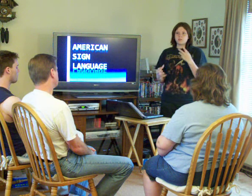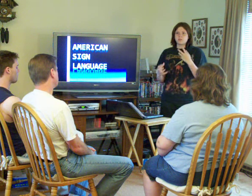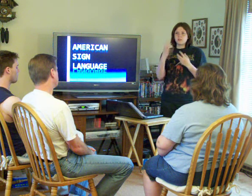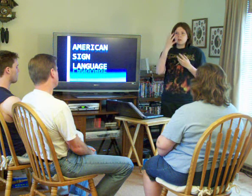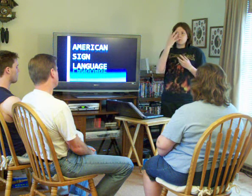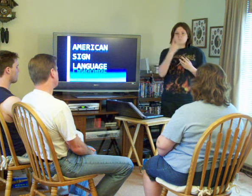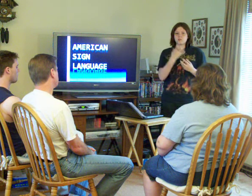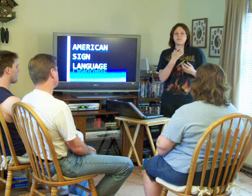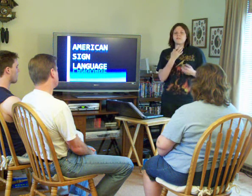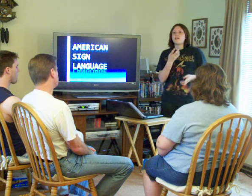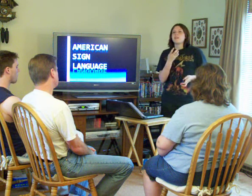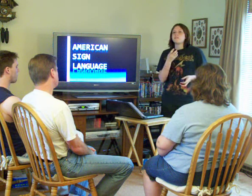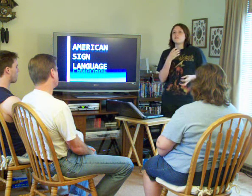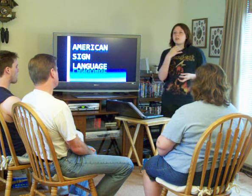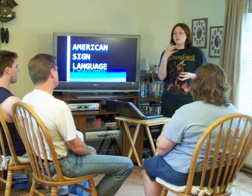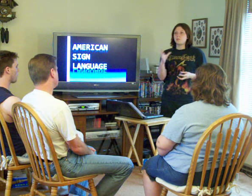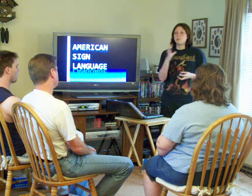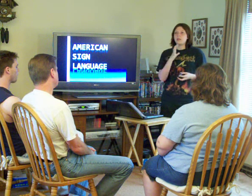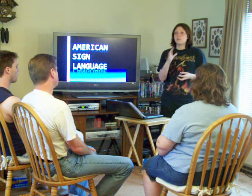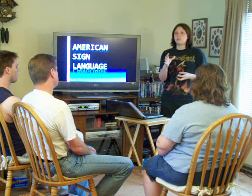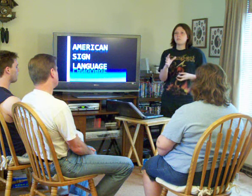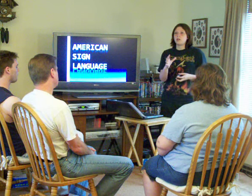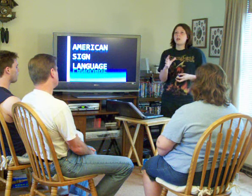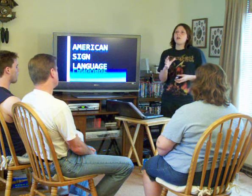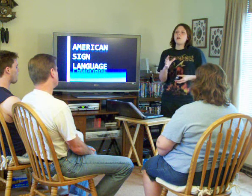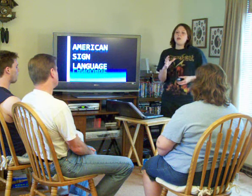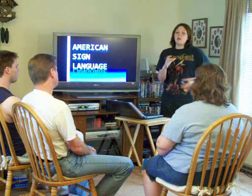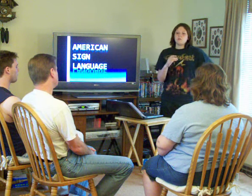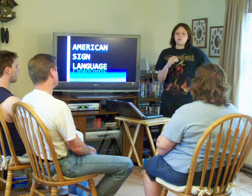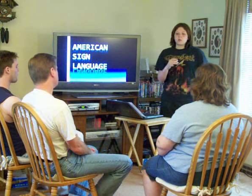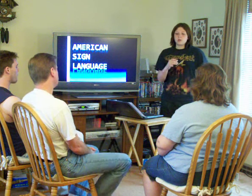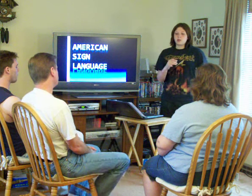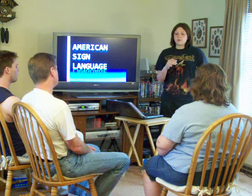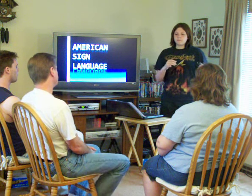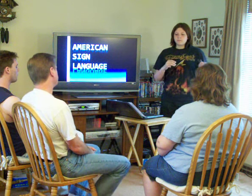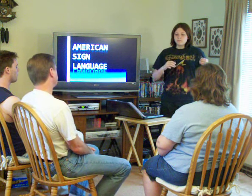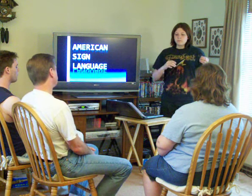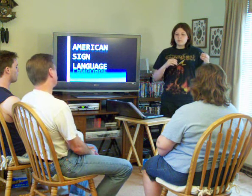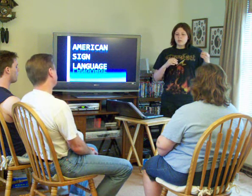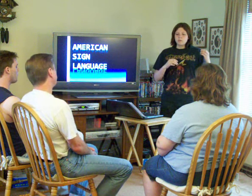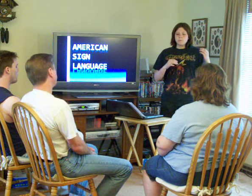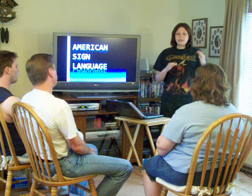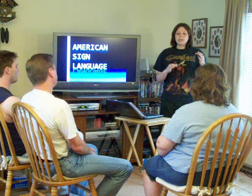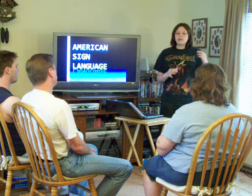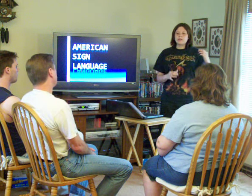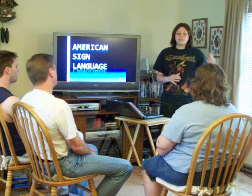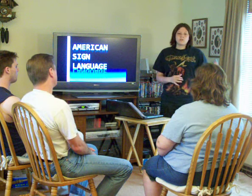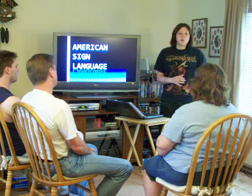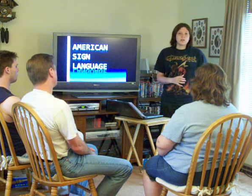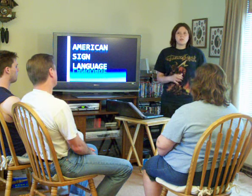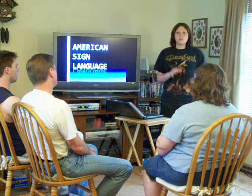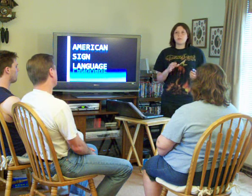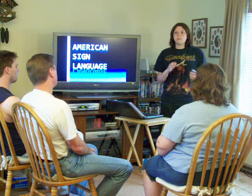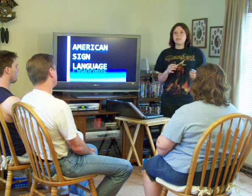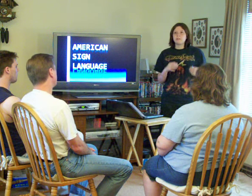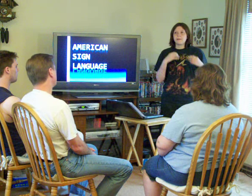sitting there with a straight face trying to communicate with somebody, you could mean a yes or no question, or you could mean to be